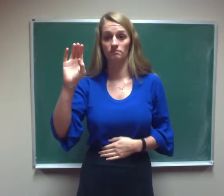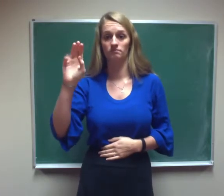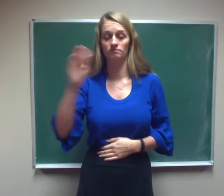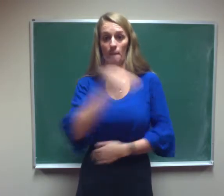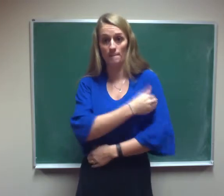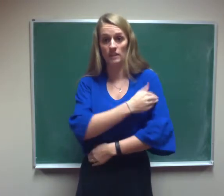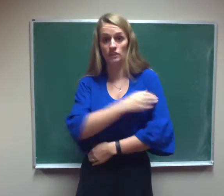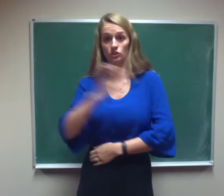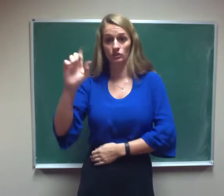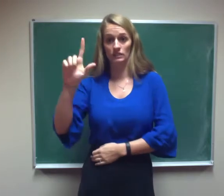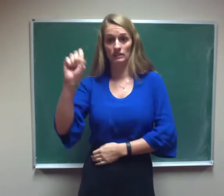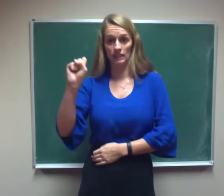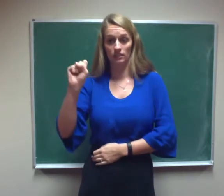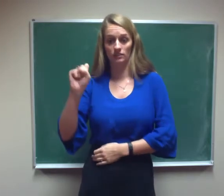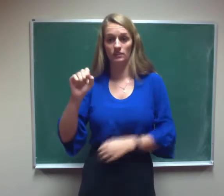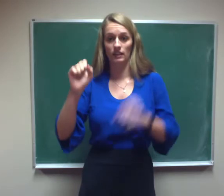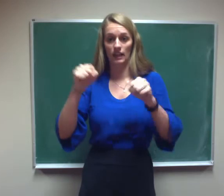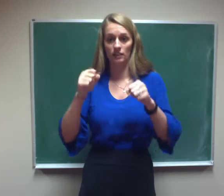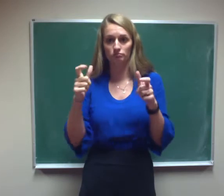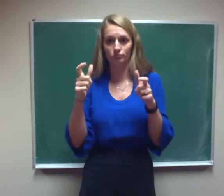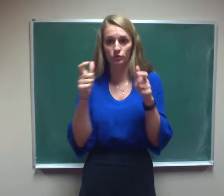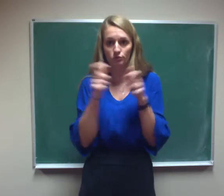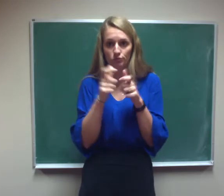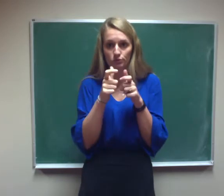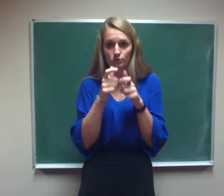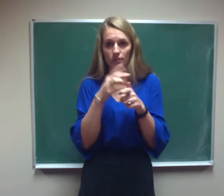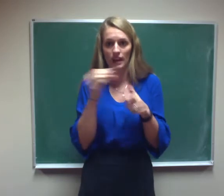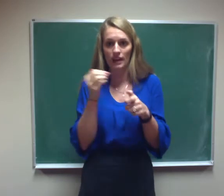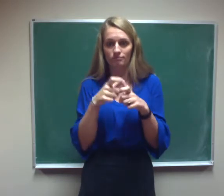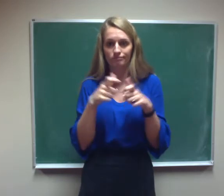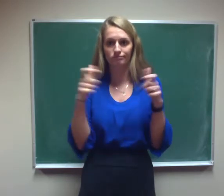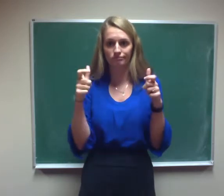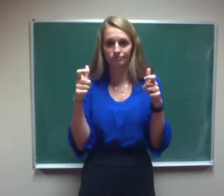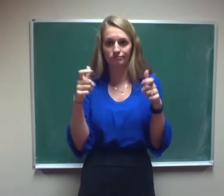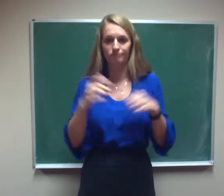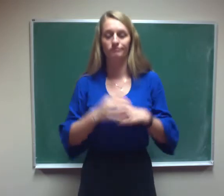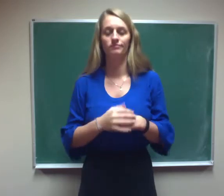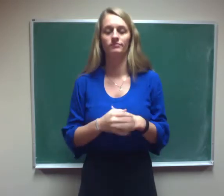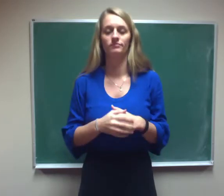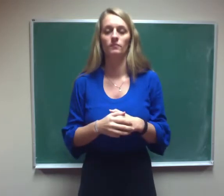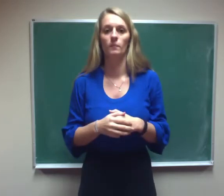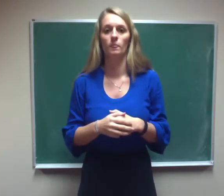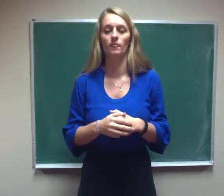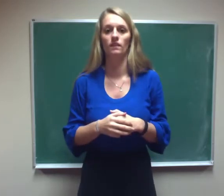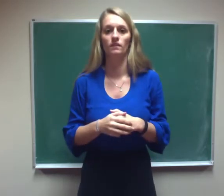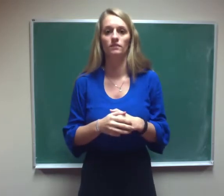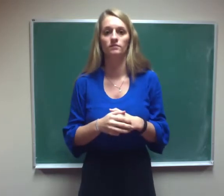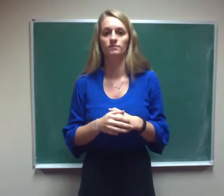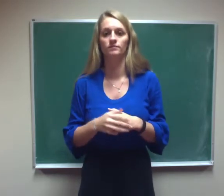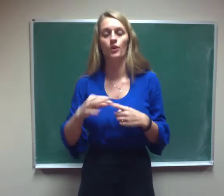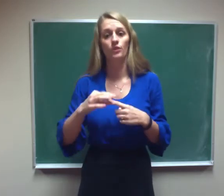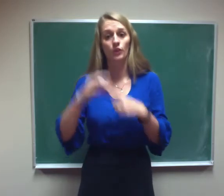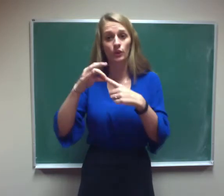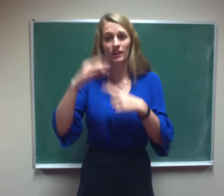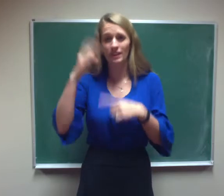however, several properties that make cardiac muscle cells relatively unique. First of all, cardiovascular muscle cells are said